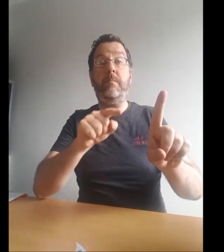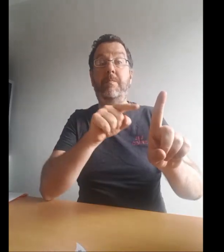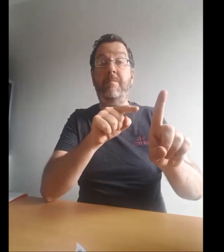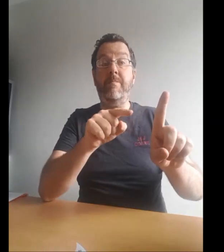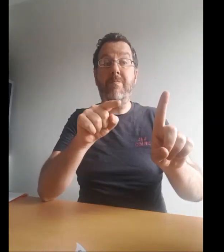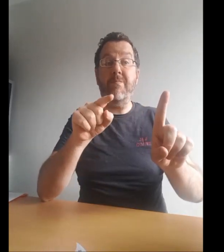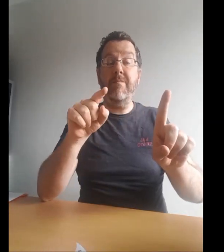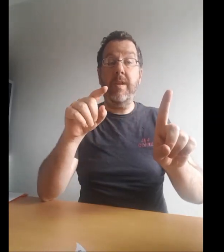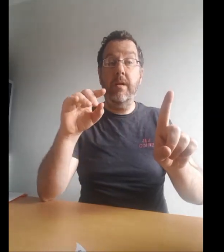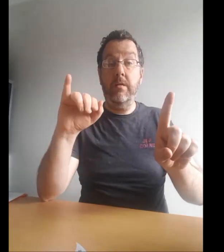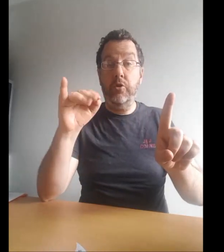Morgan